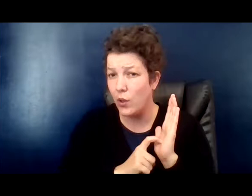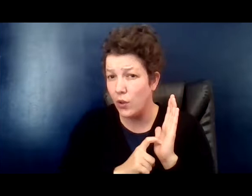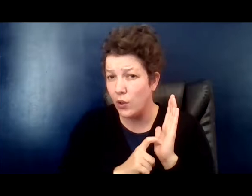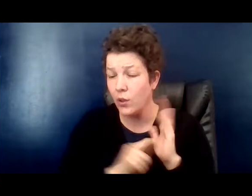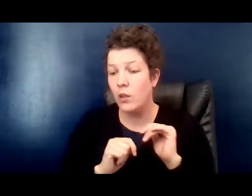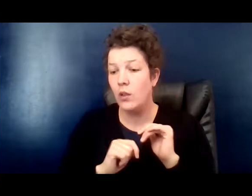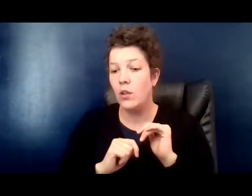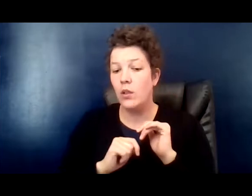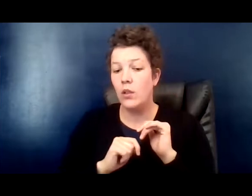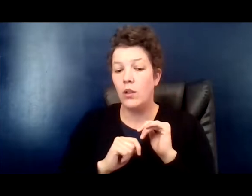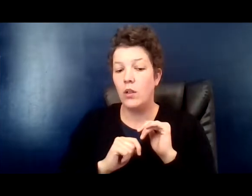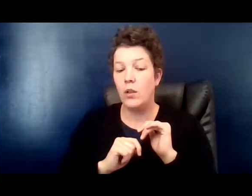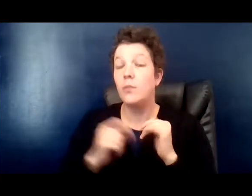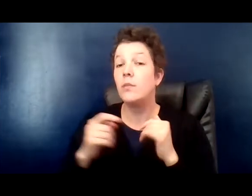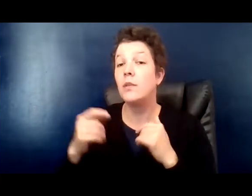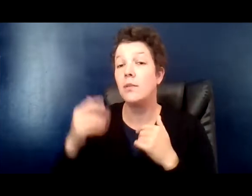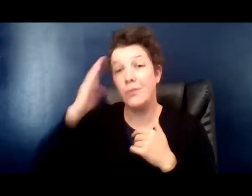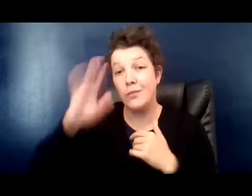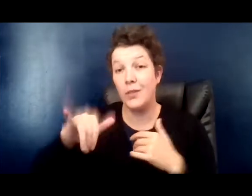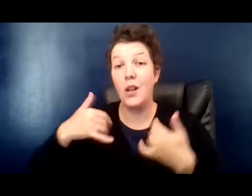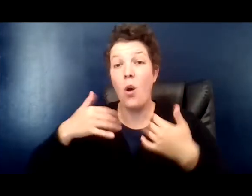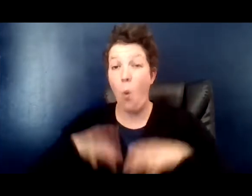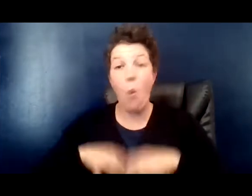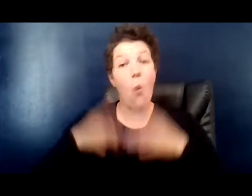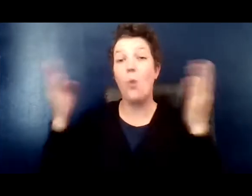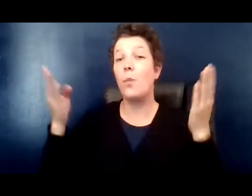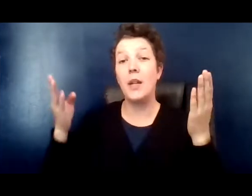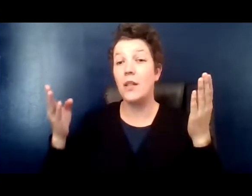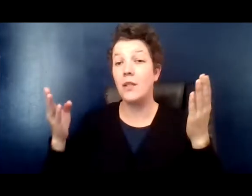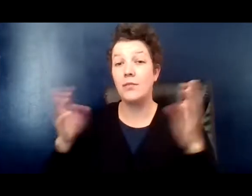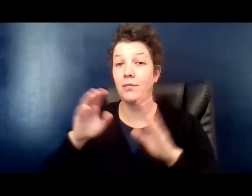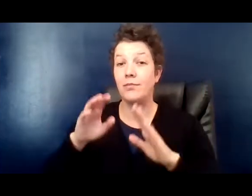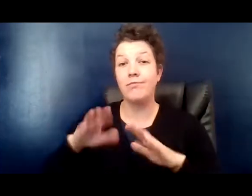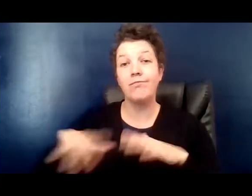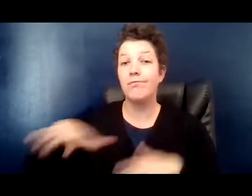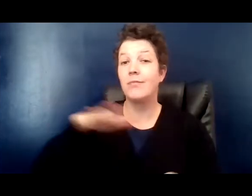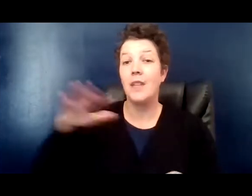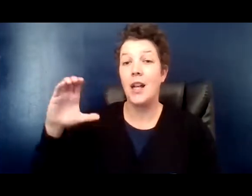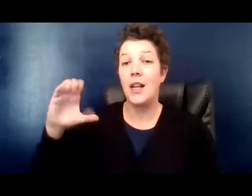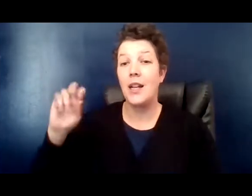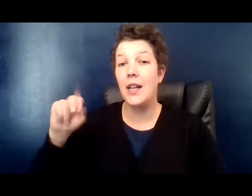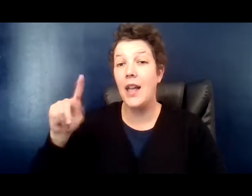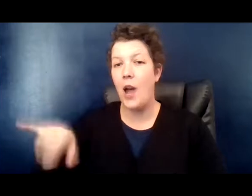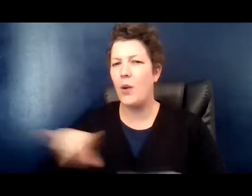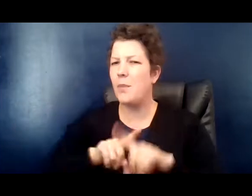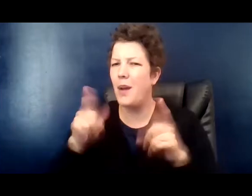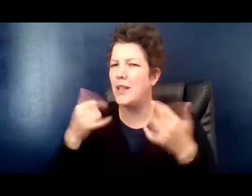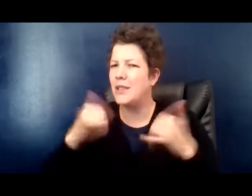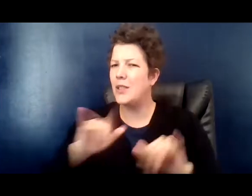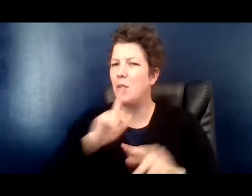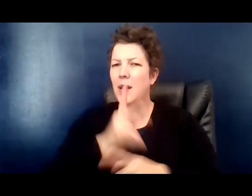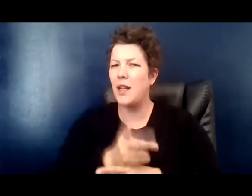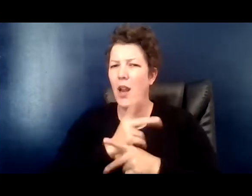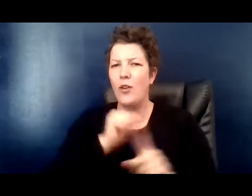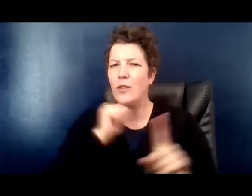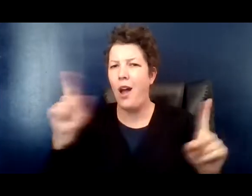been following this, that it's still not a good idea to be within 6 feet of somebody or to be in